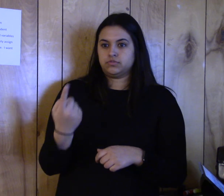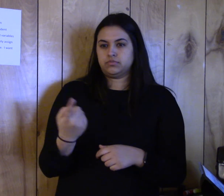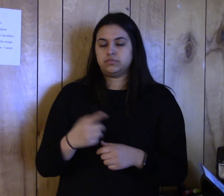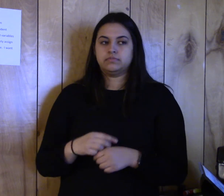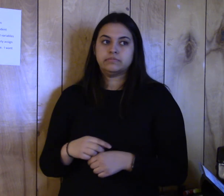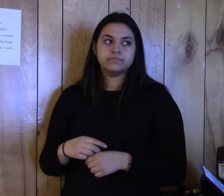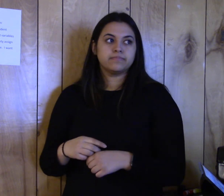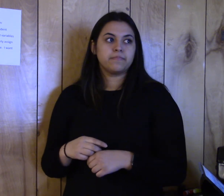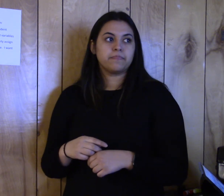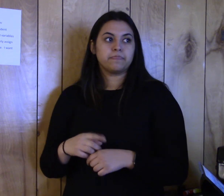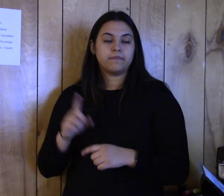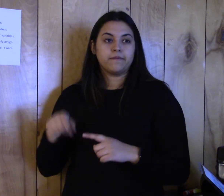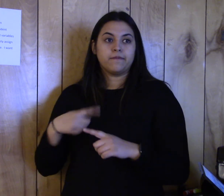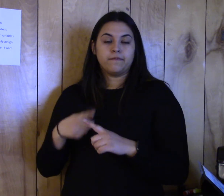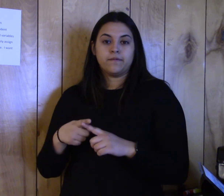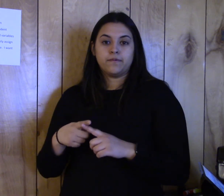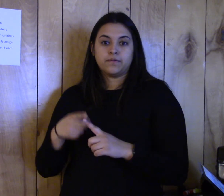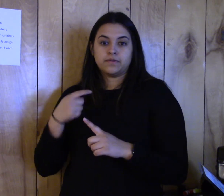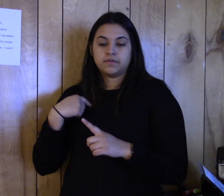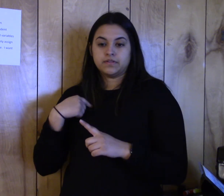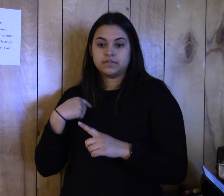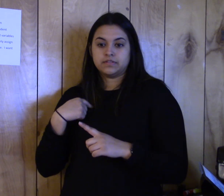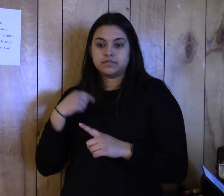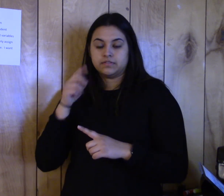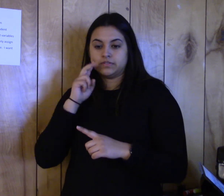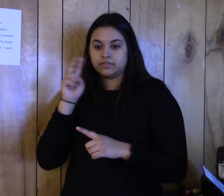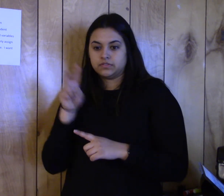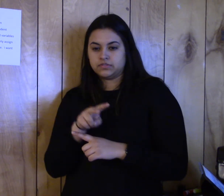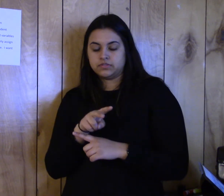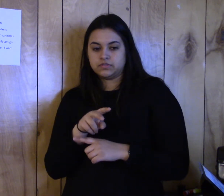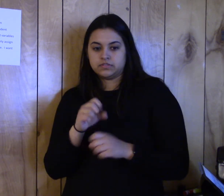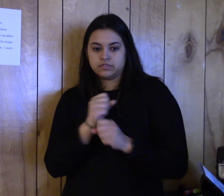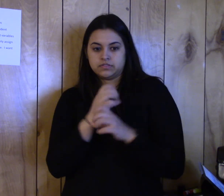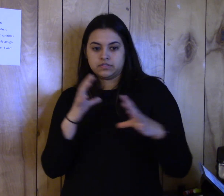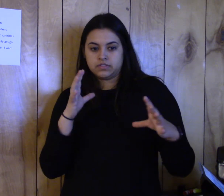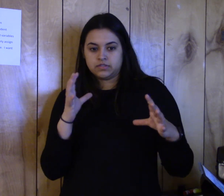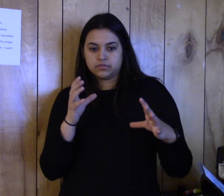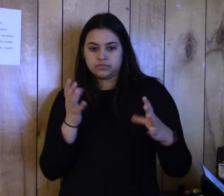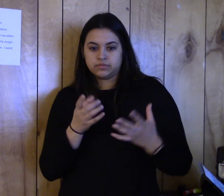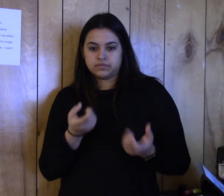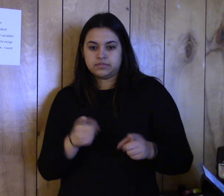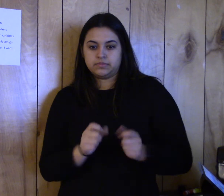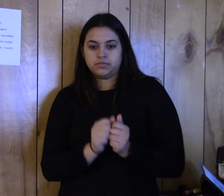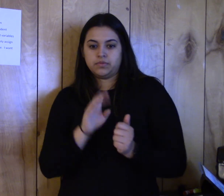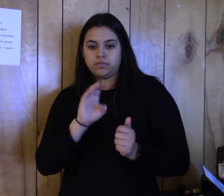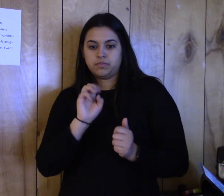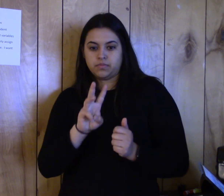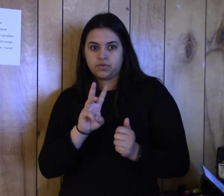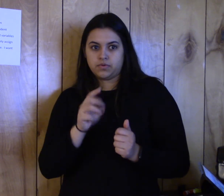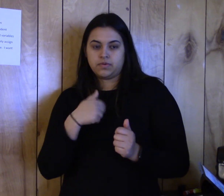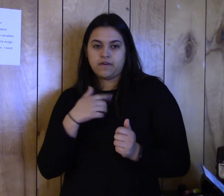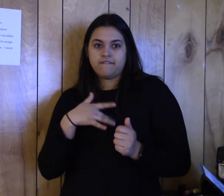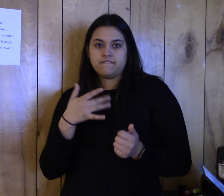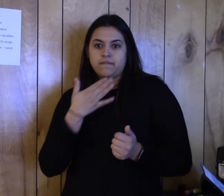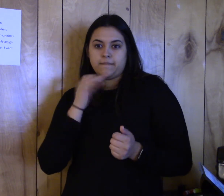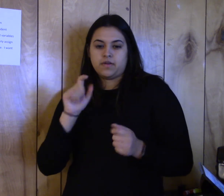When I look at what he did with the bow, I felt a little bit better about it than if he had brought a gun to shoot